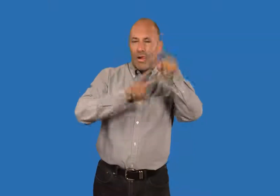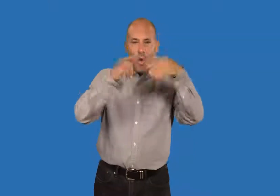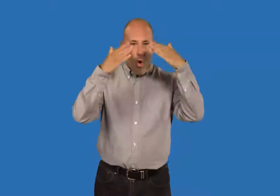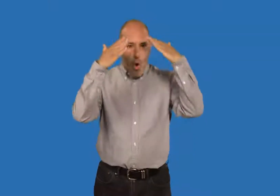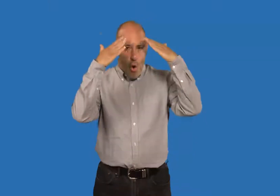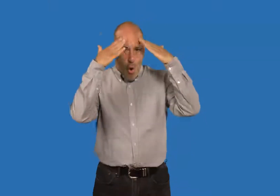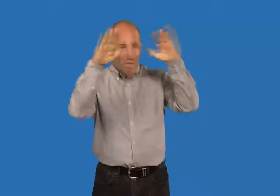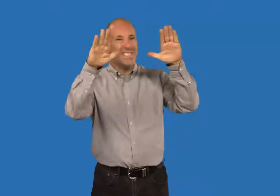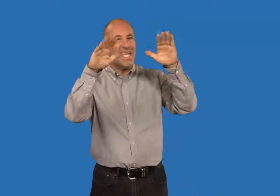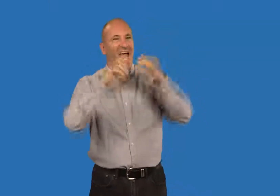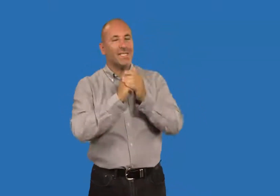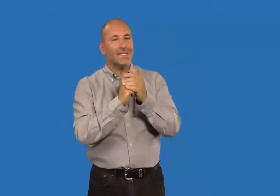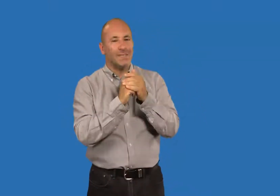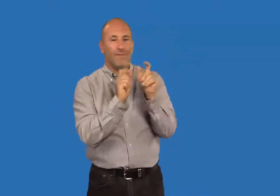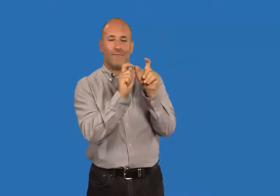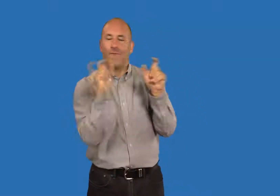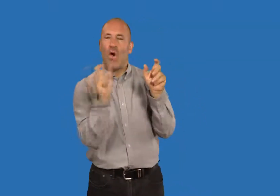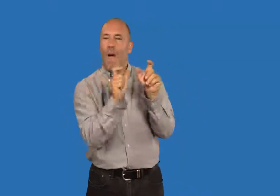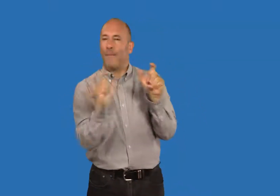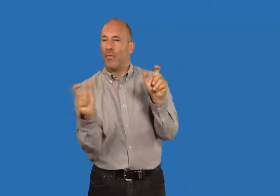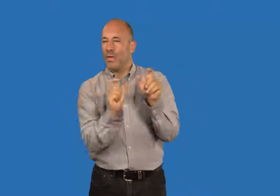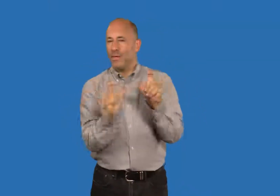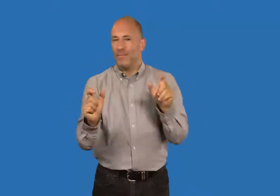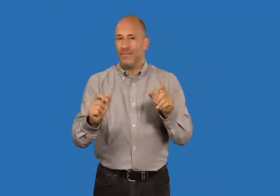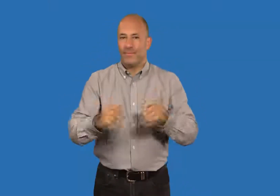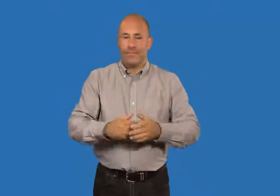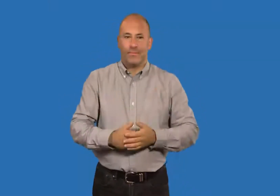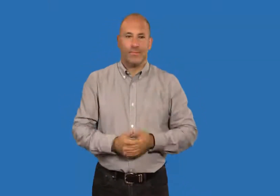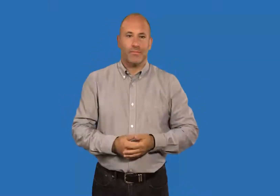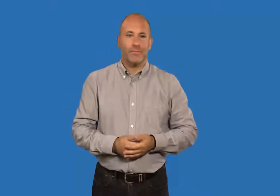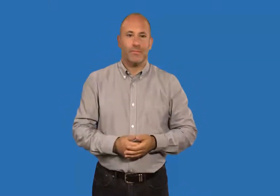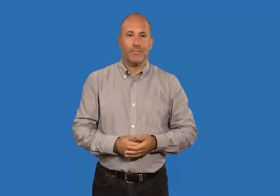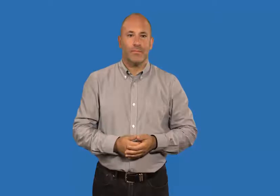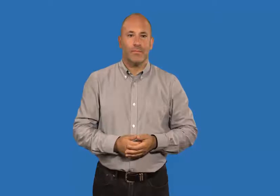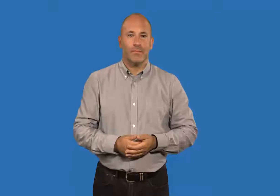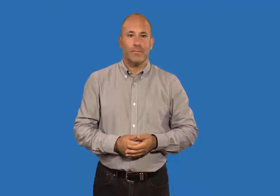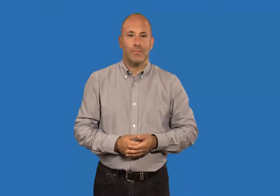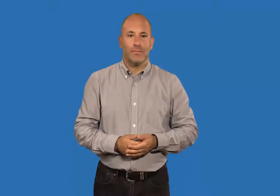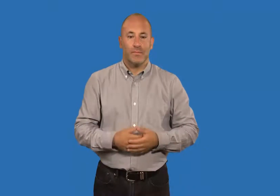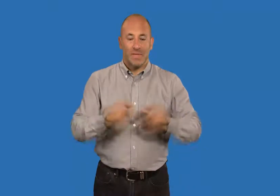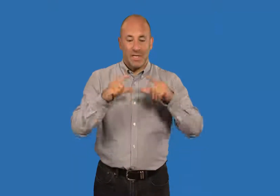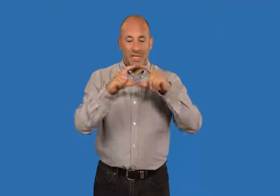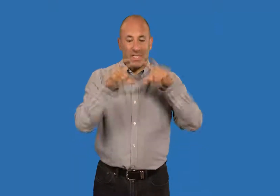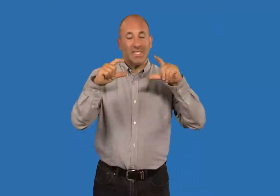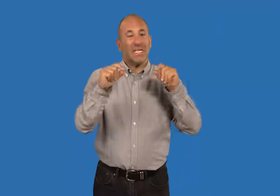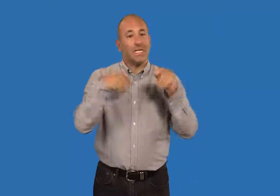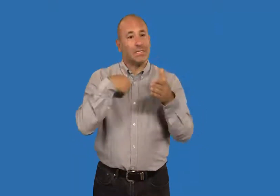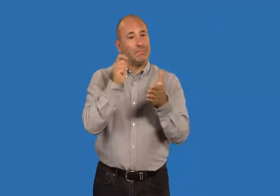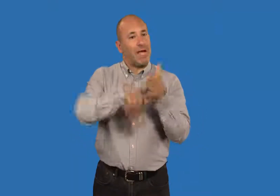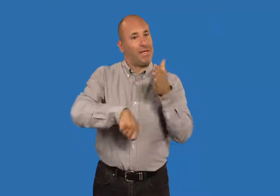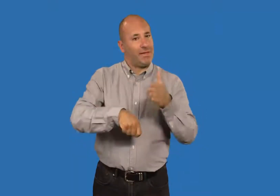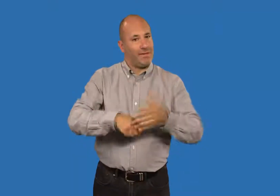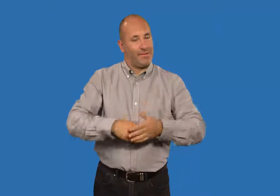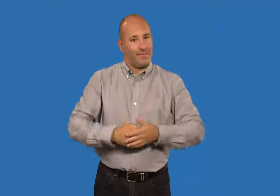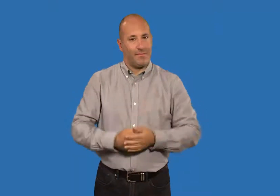There will also be downloadable PDFs, which include the script of the vocabulary and content taught.